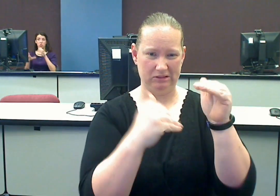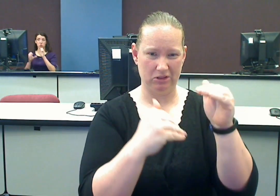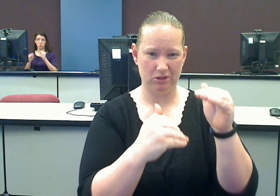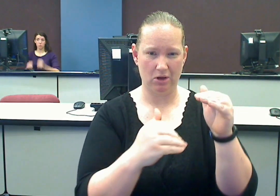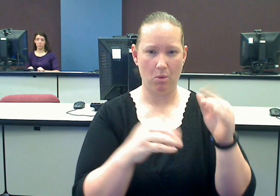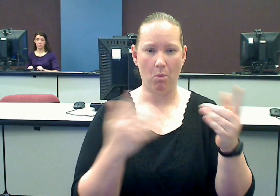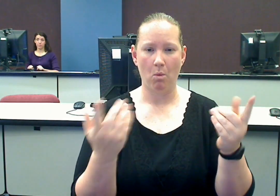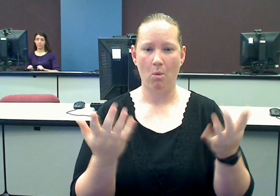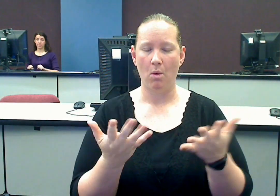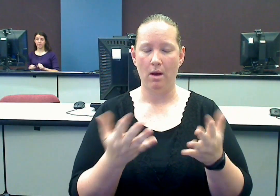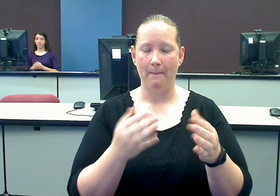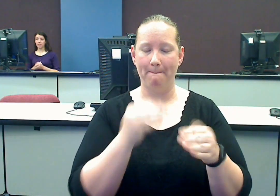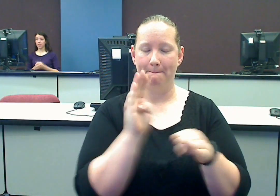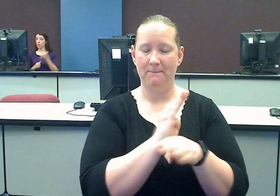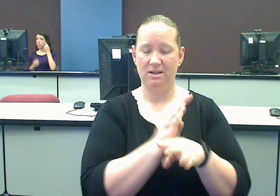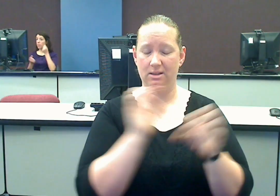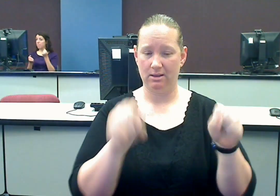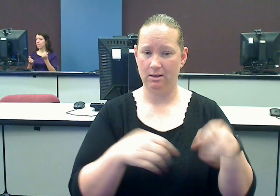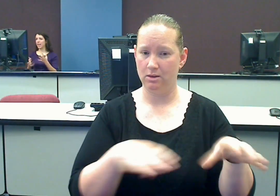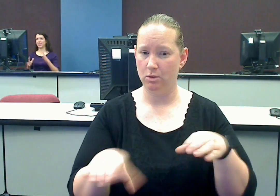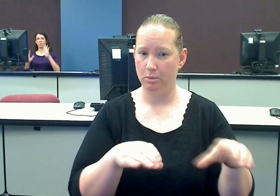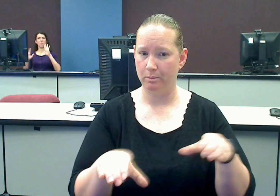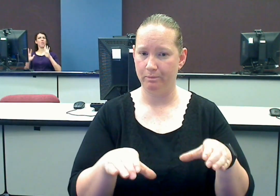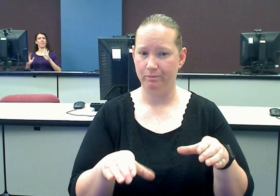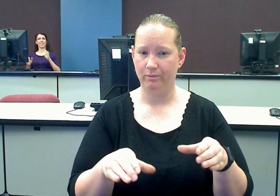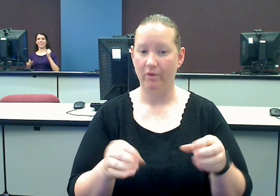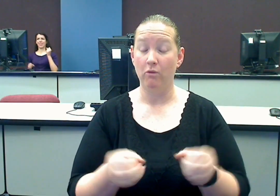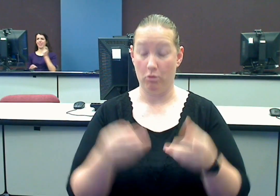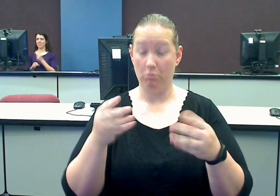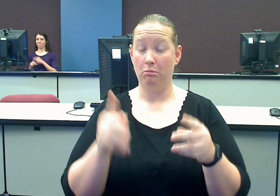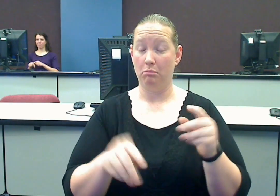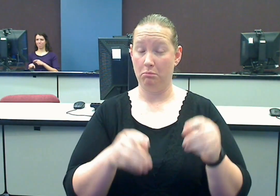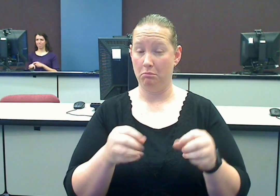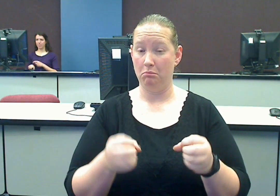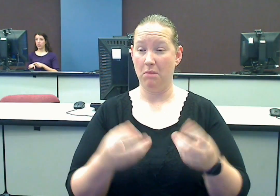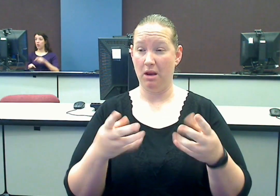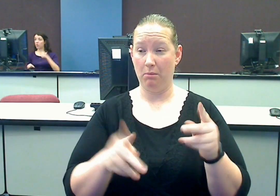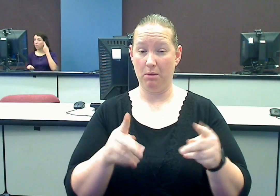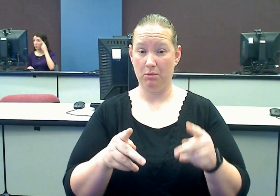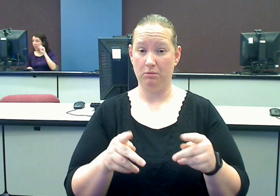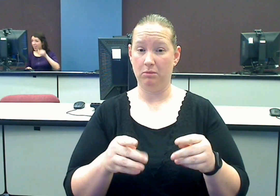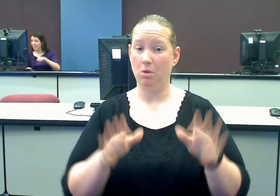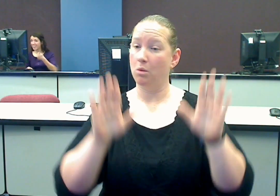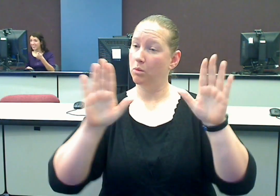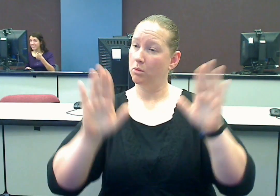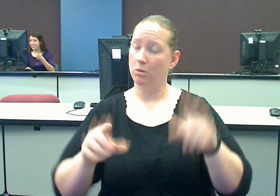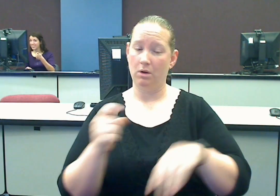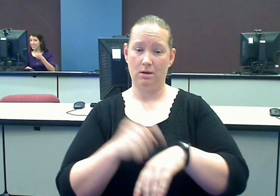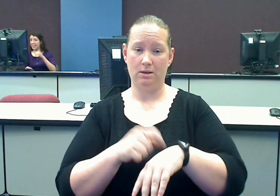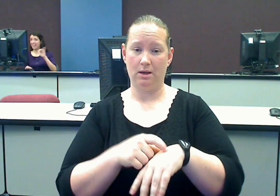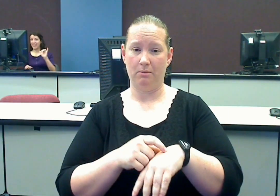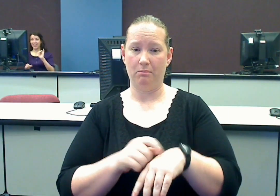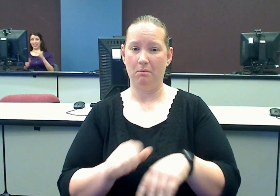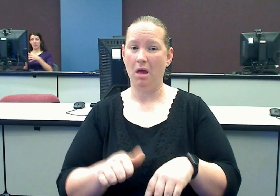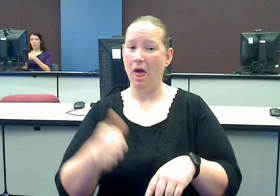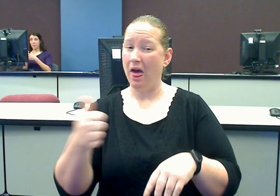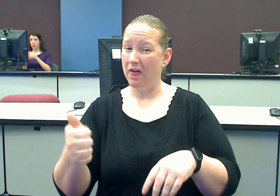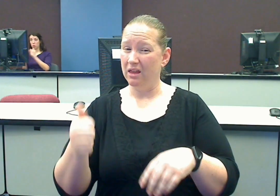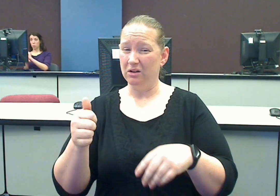For many, it was a great time. For others, such as the American worker,